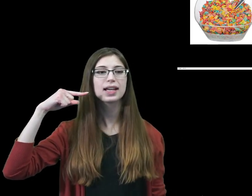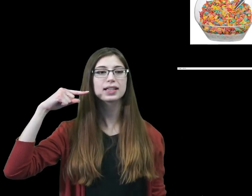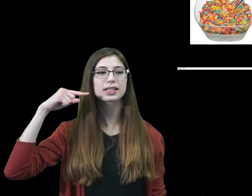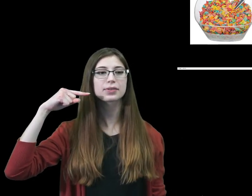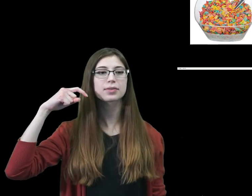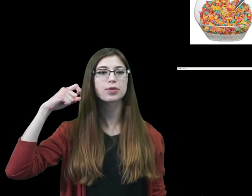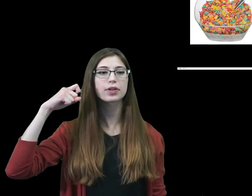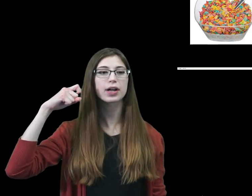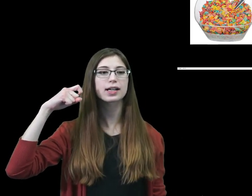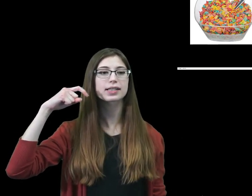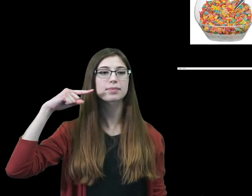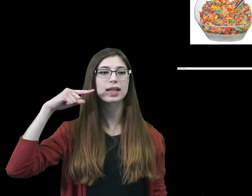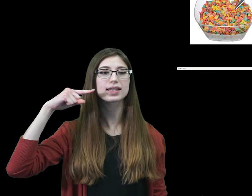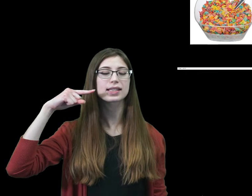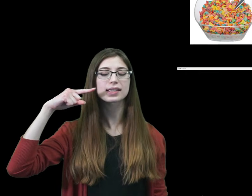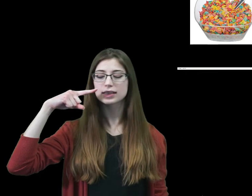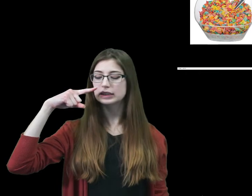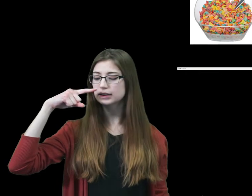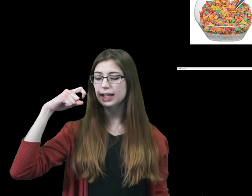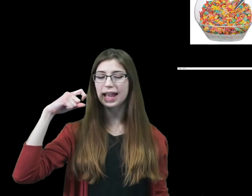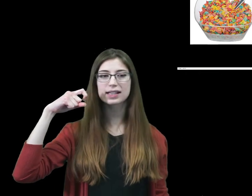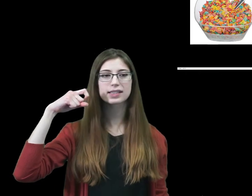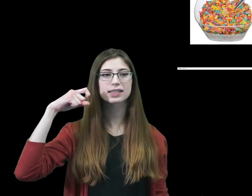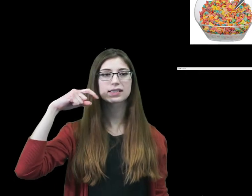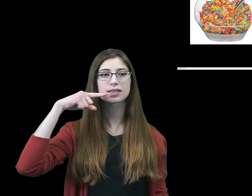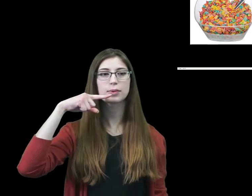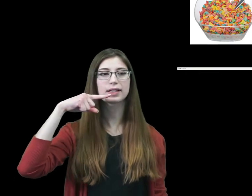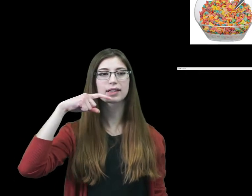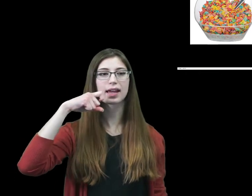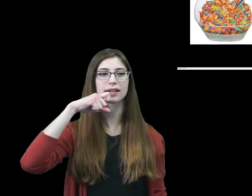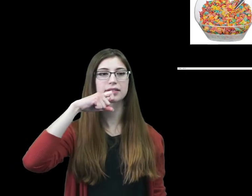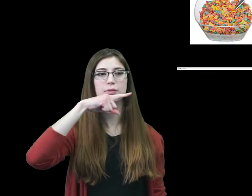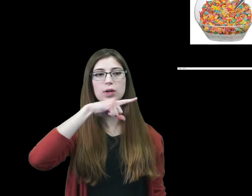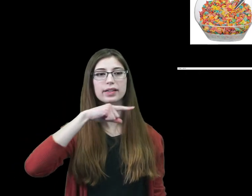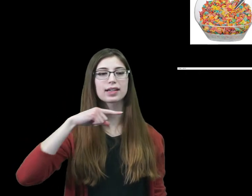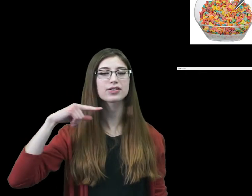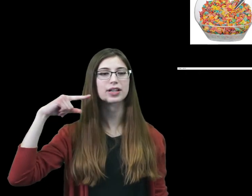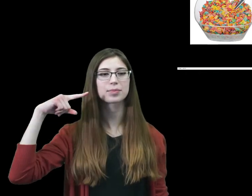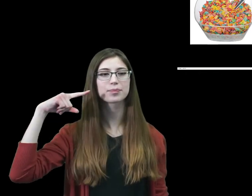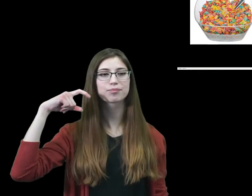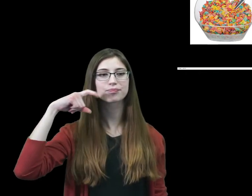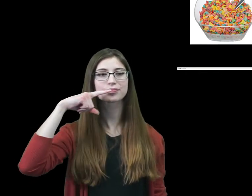it is going to move across, making this X1, X1 shape.